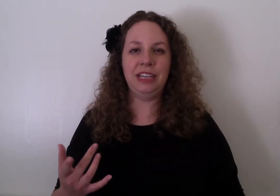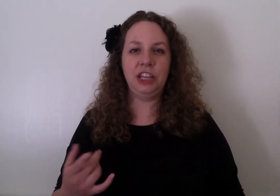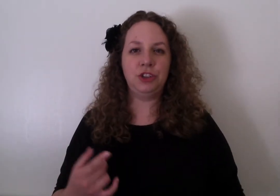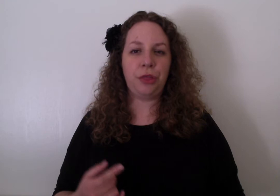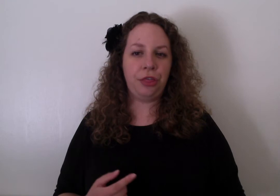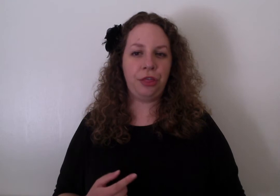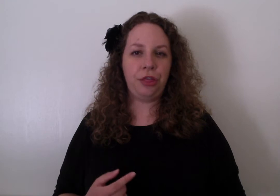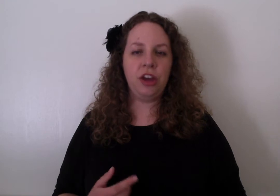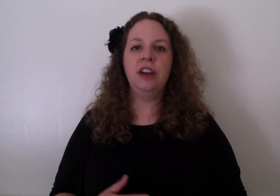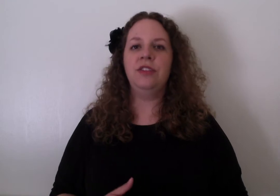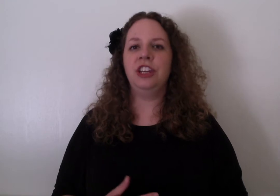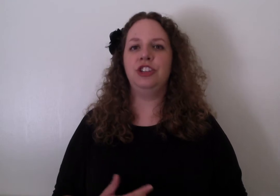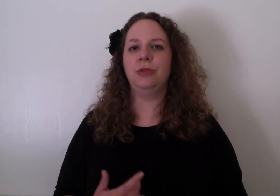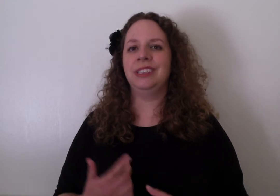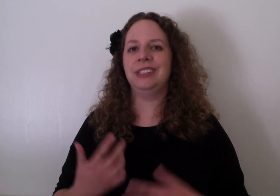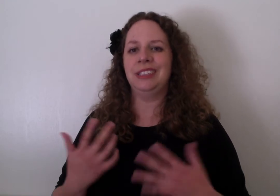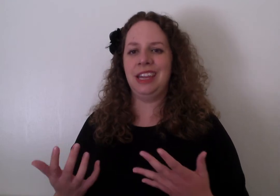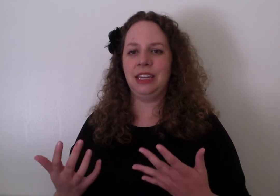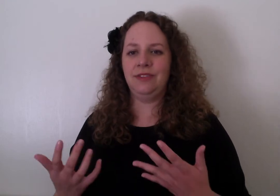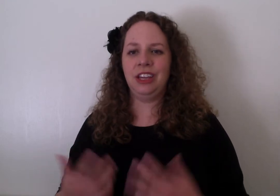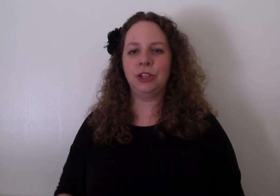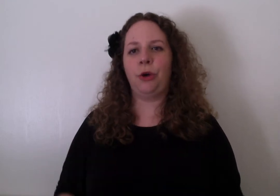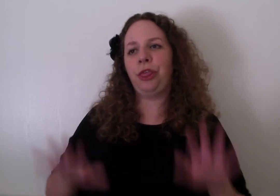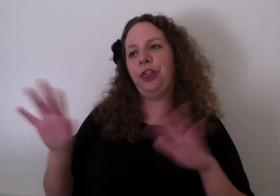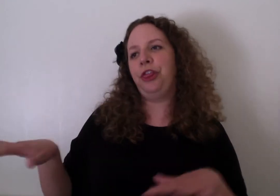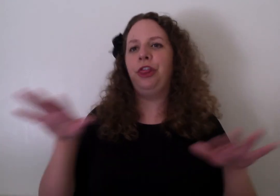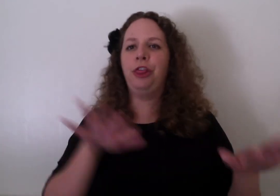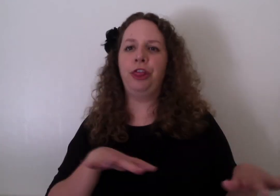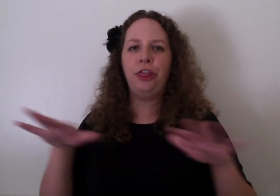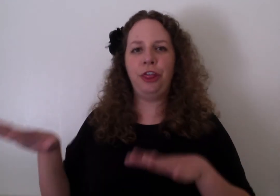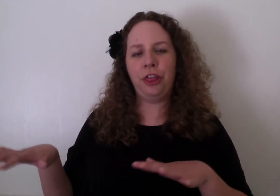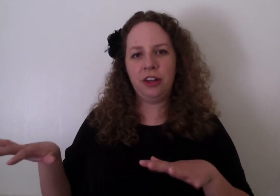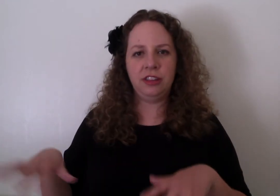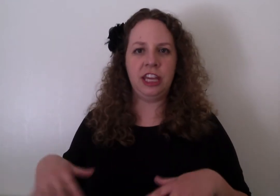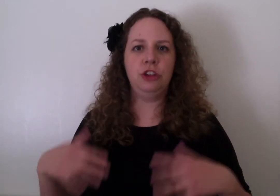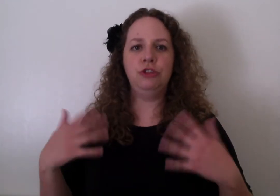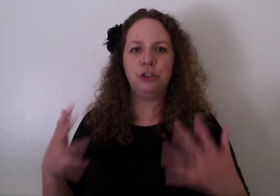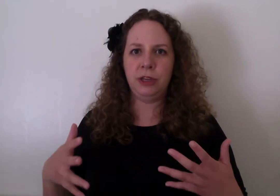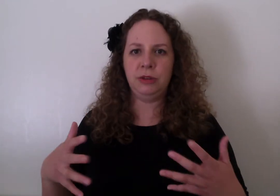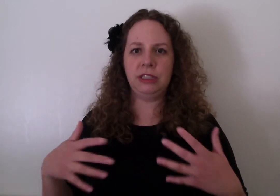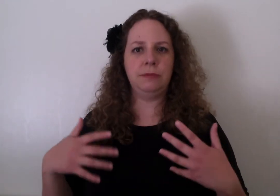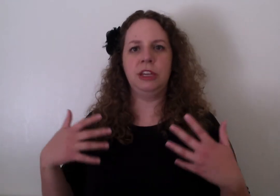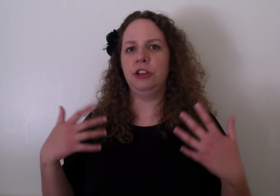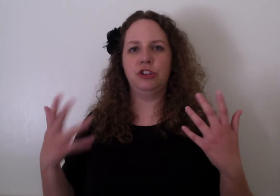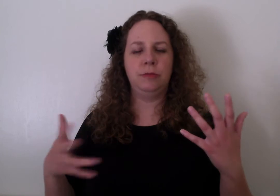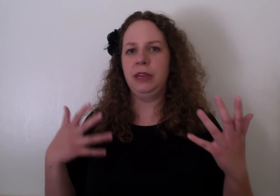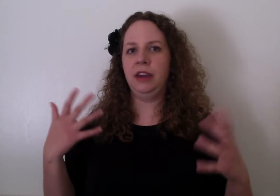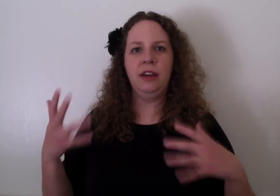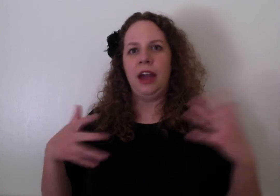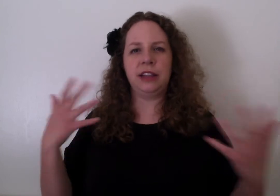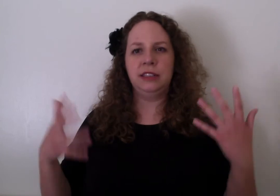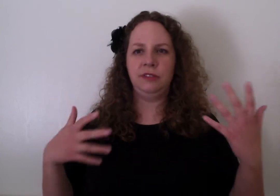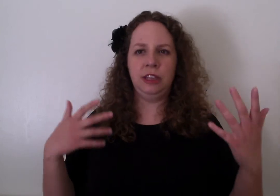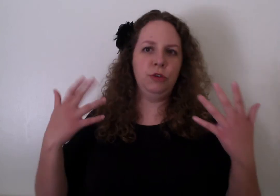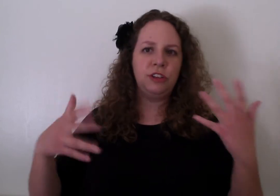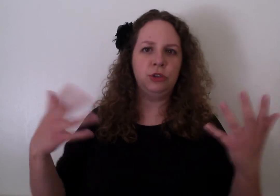TH, then it shows that it's a negative thing. So like you should be doing something, you should be actively moving towards